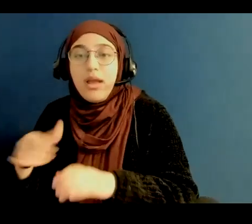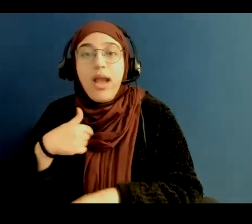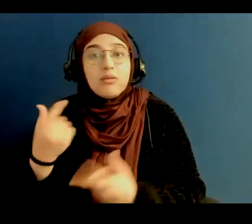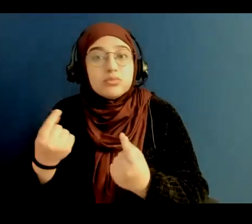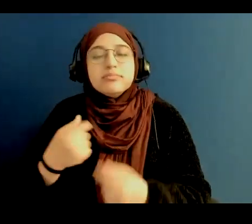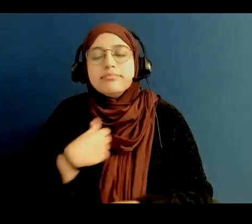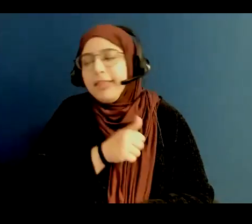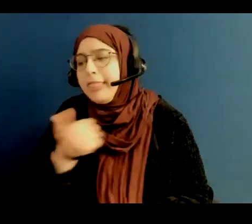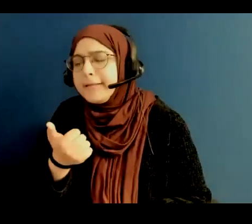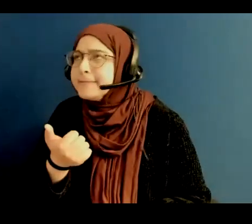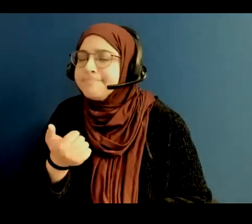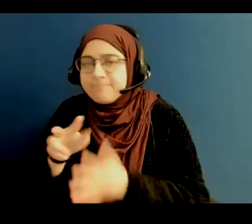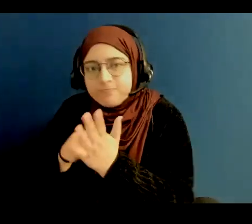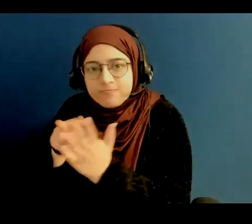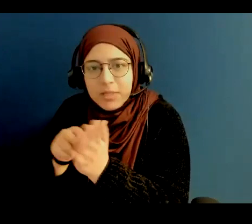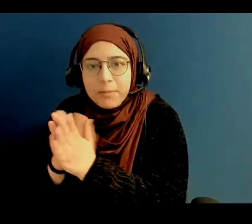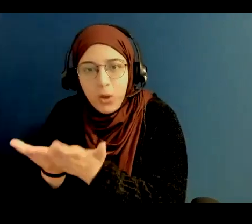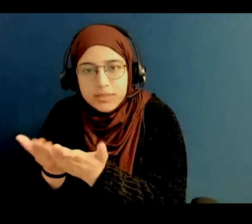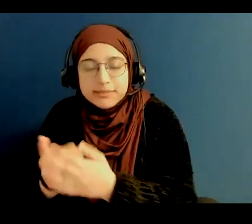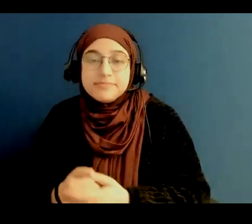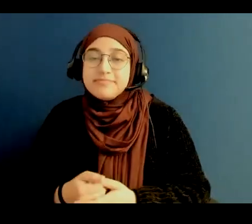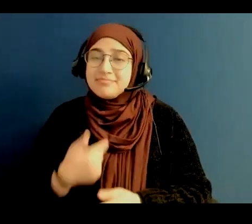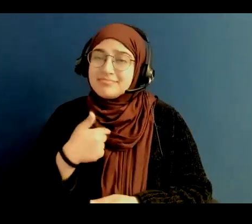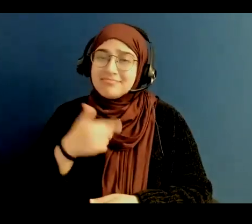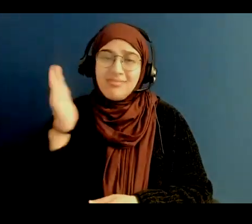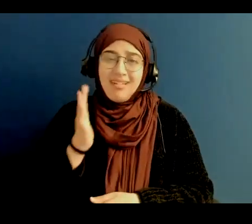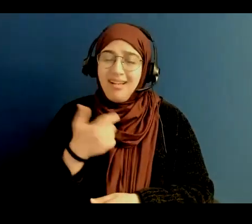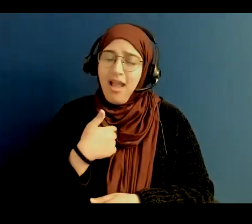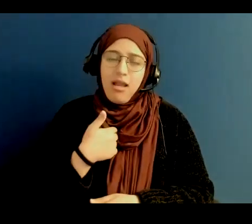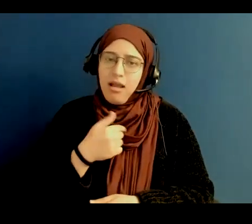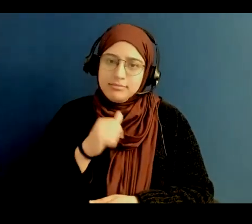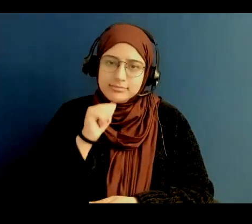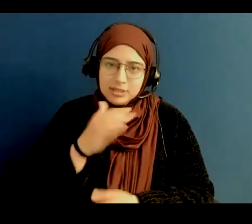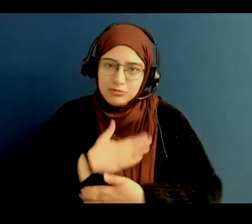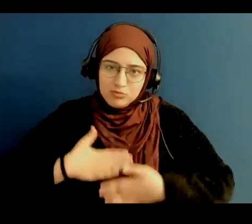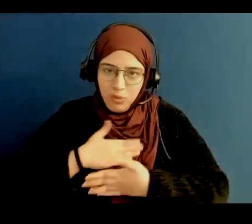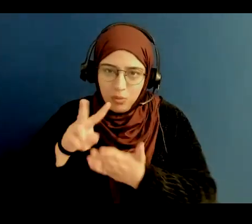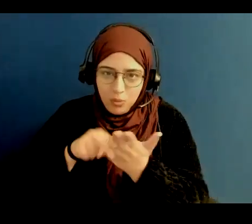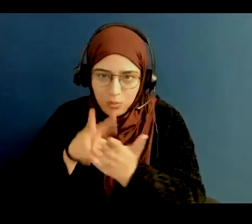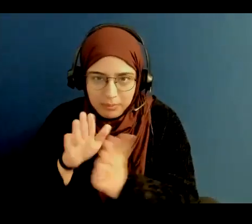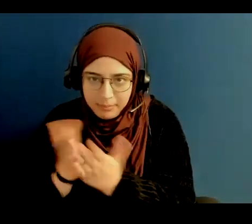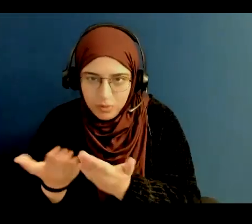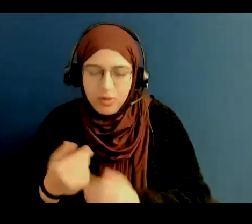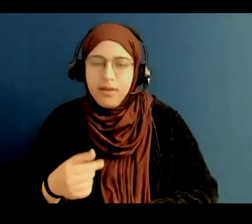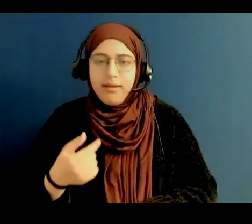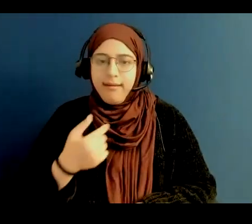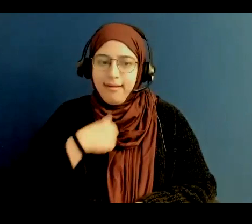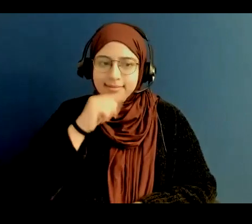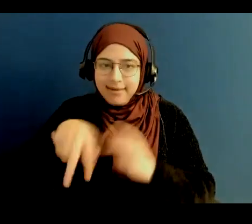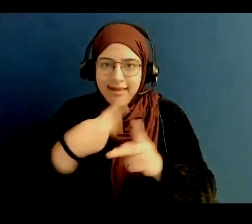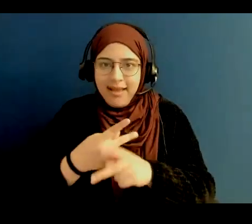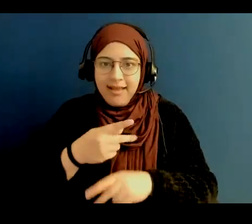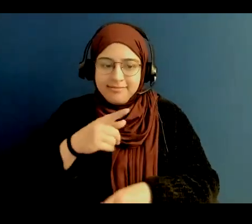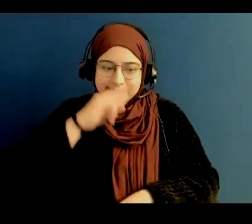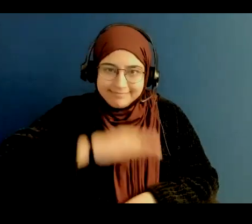books. I was never a person who enjoyed reading books. I was not one of those people who used to read books since I was a child. So it's